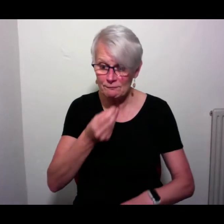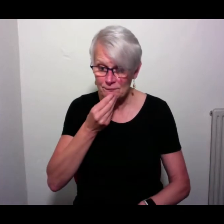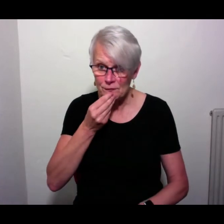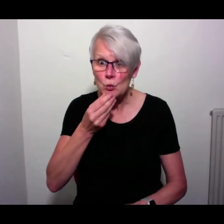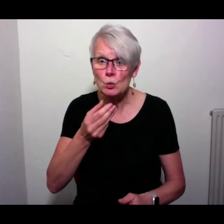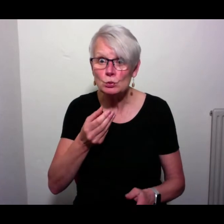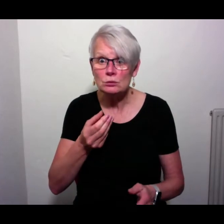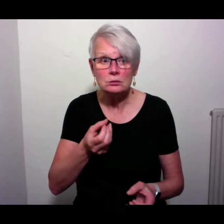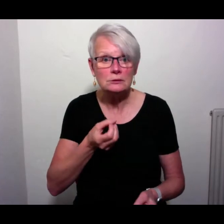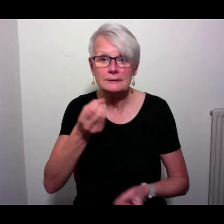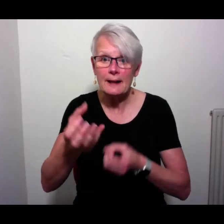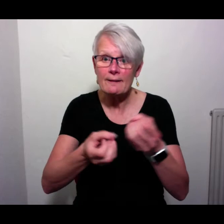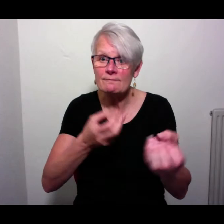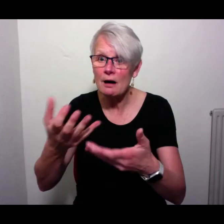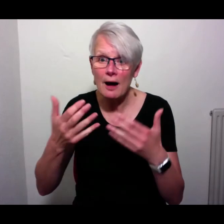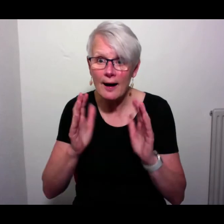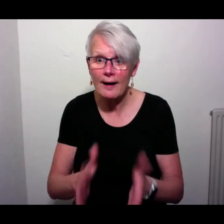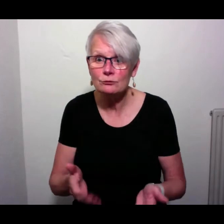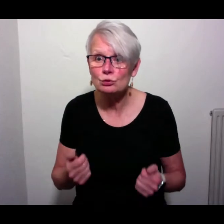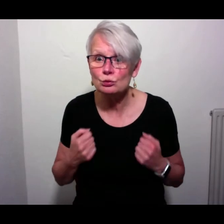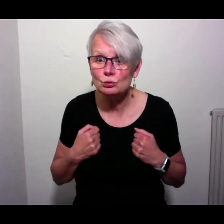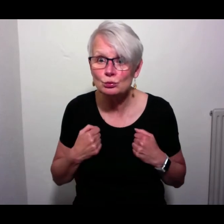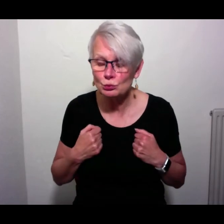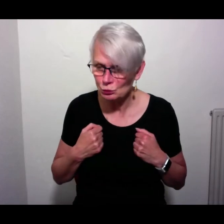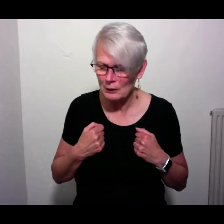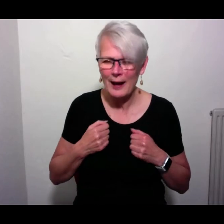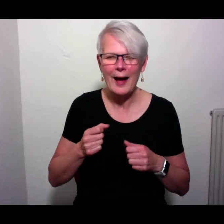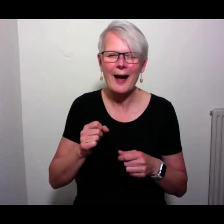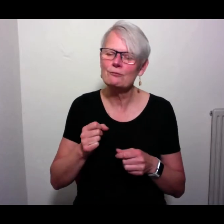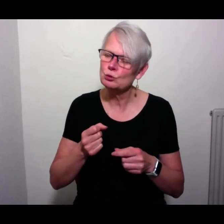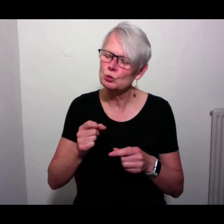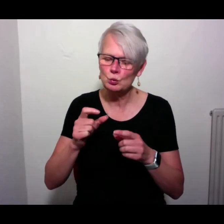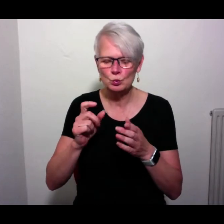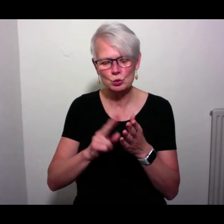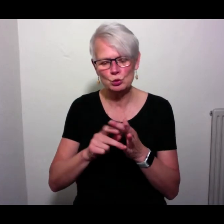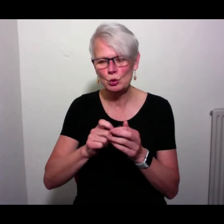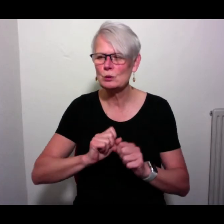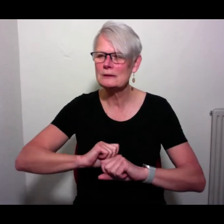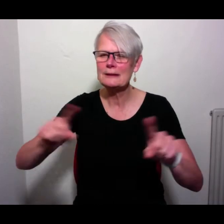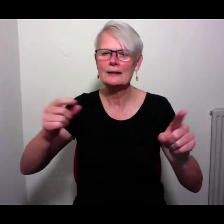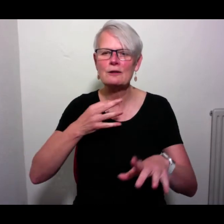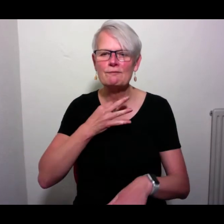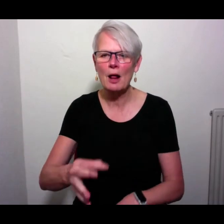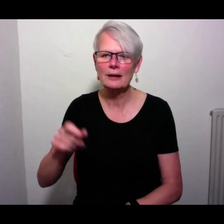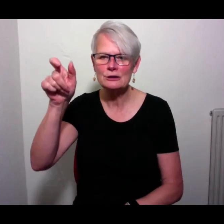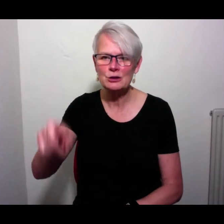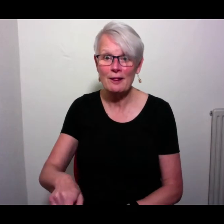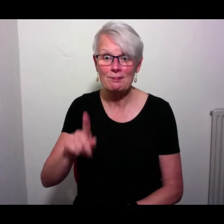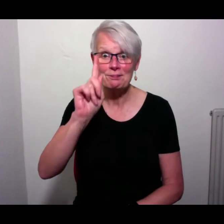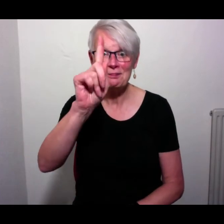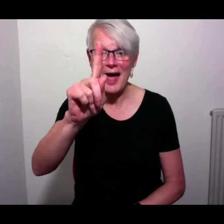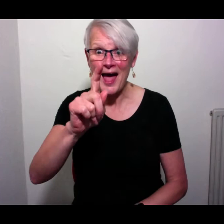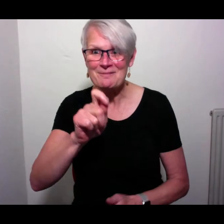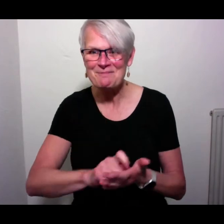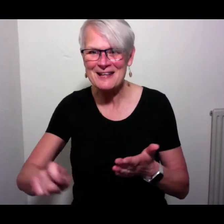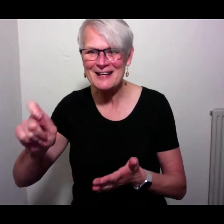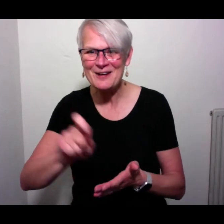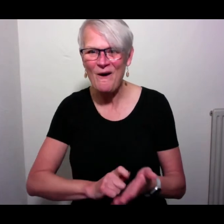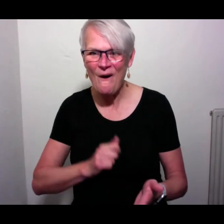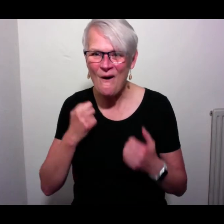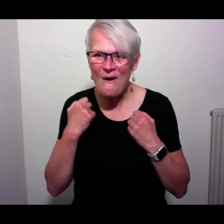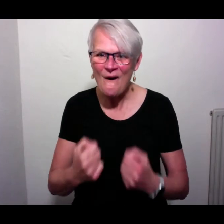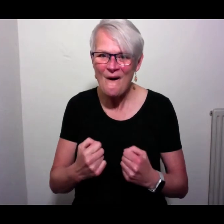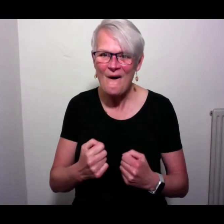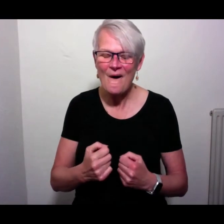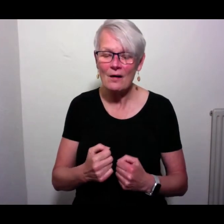Anyhow, these food parcels aren't going to deliver themselves. I've got to send the rotor over to the volunteers, and then it's bingo all the way.